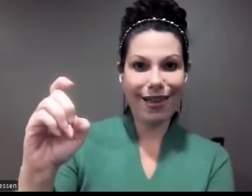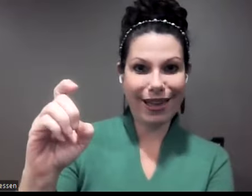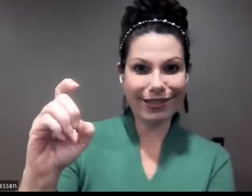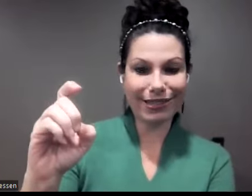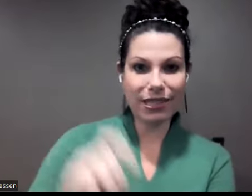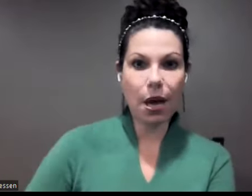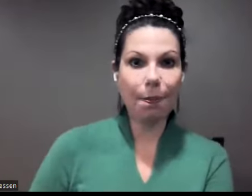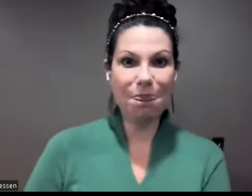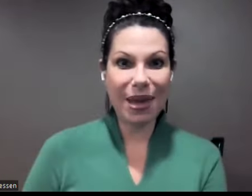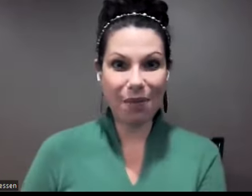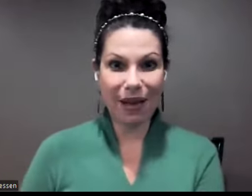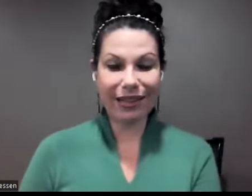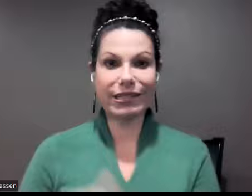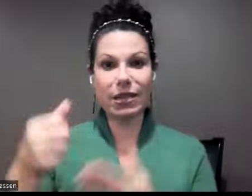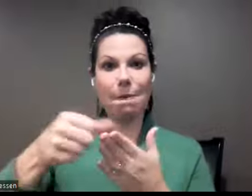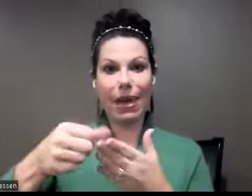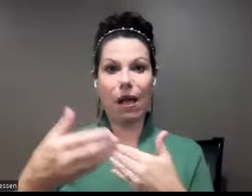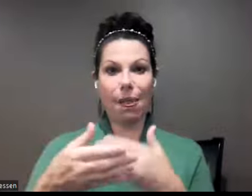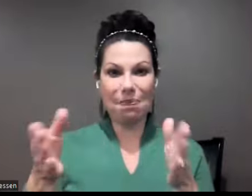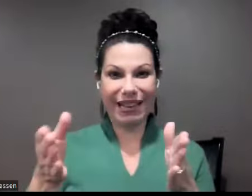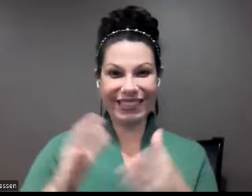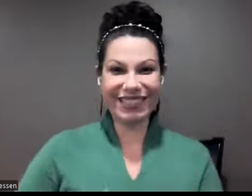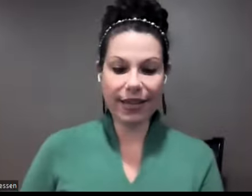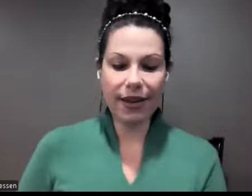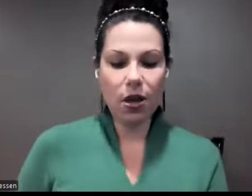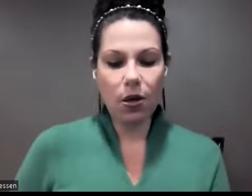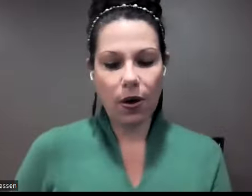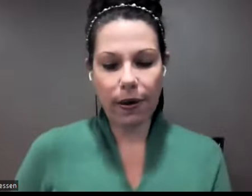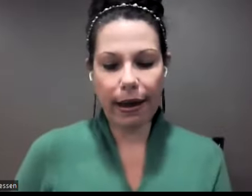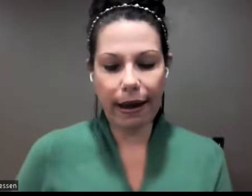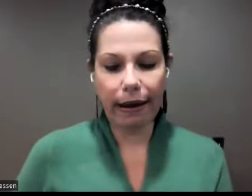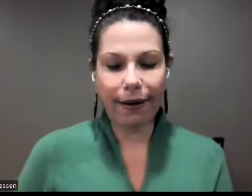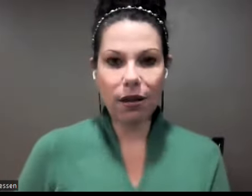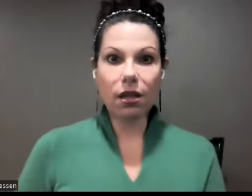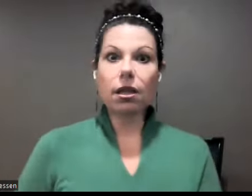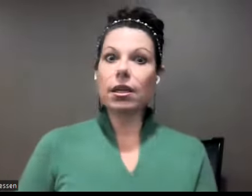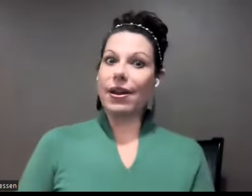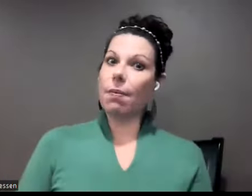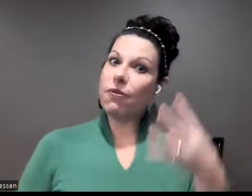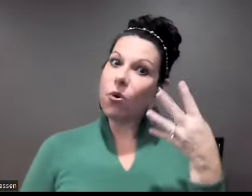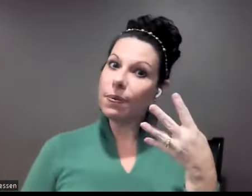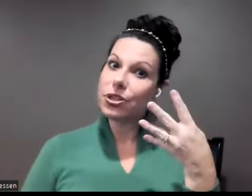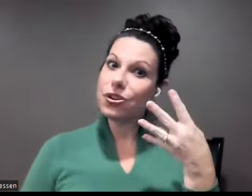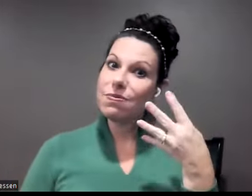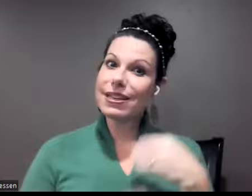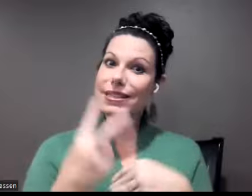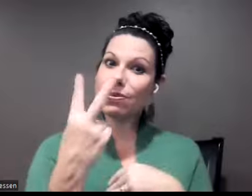O-X, mailbox, mailbox. Okay, now number 4 was a tricky one because it was